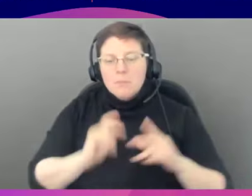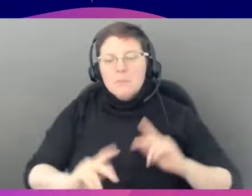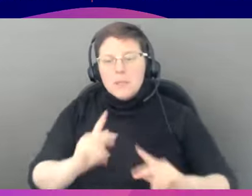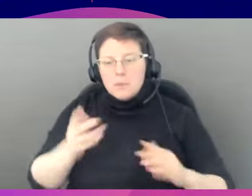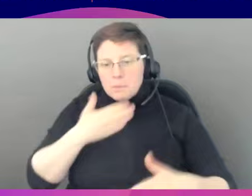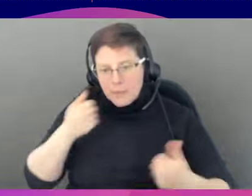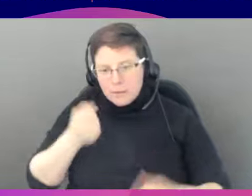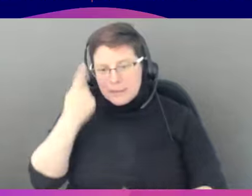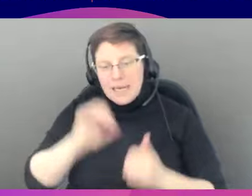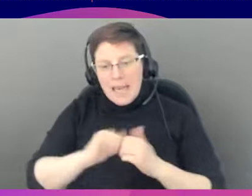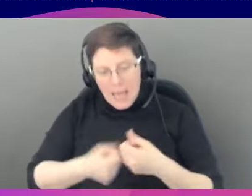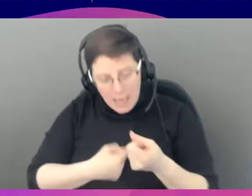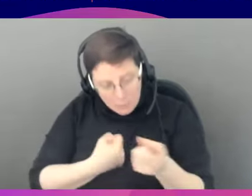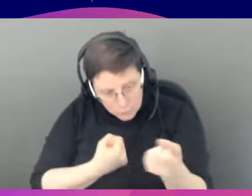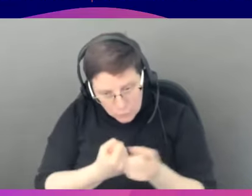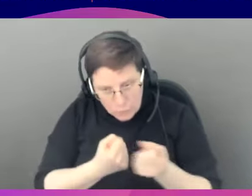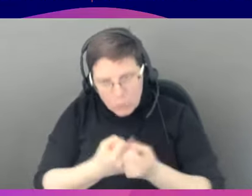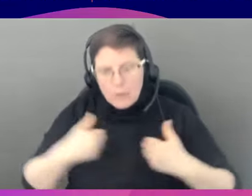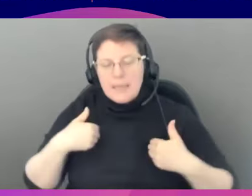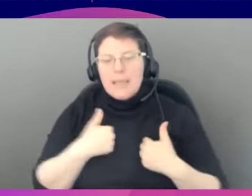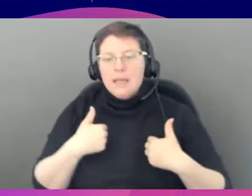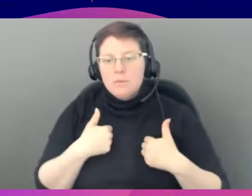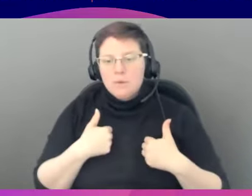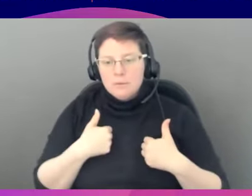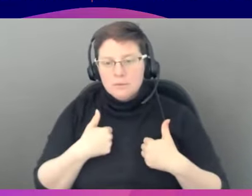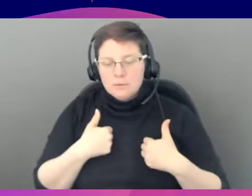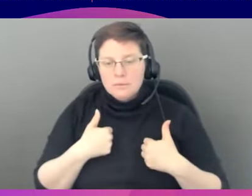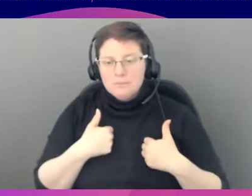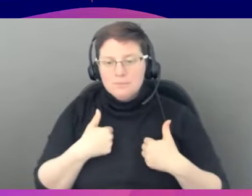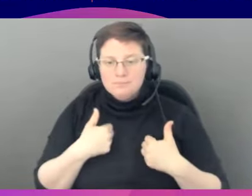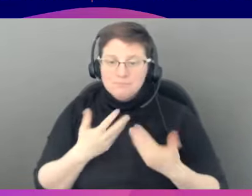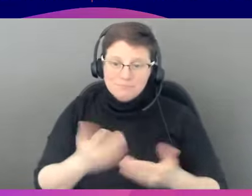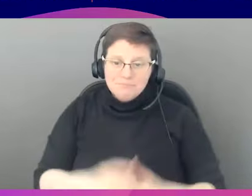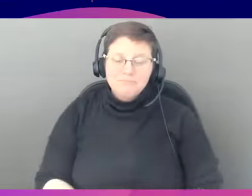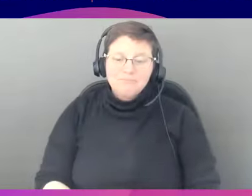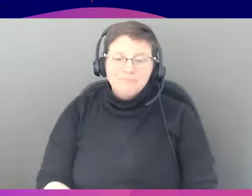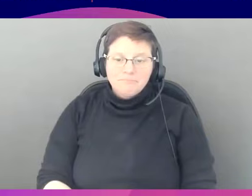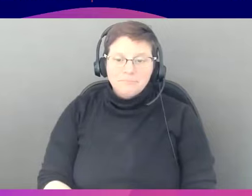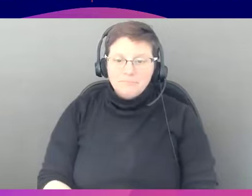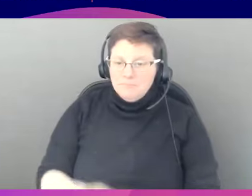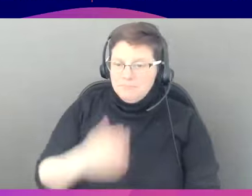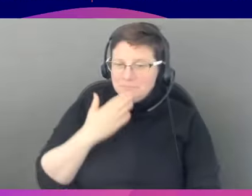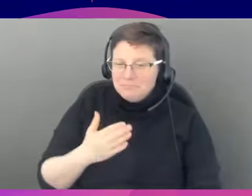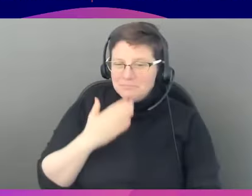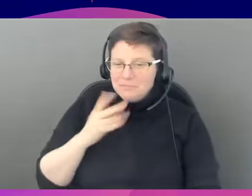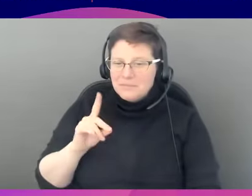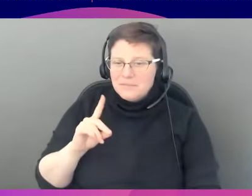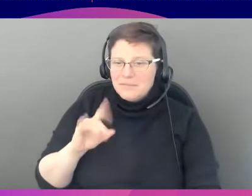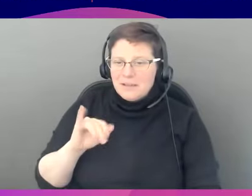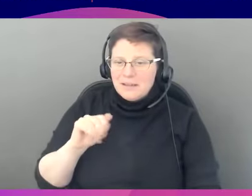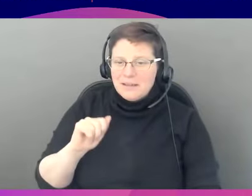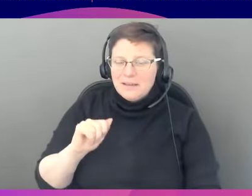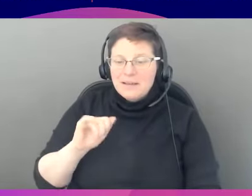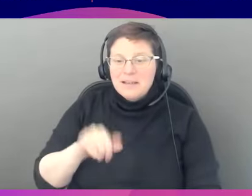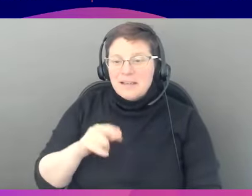the animal members of their community. Thank you. And Claire, I love that as a quote, like